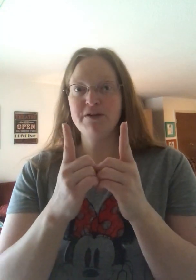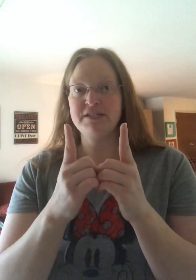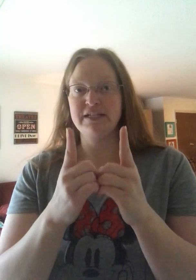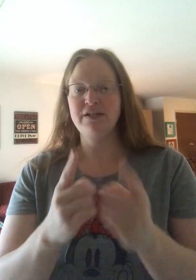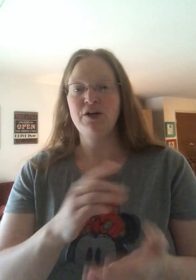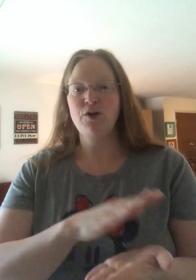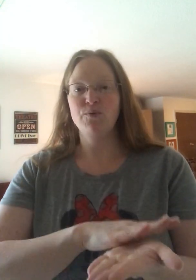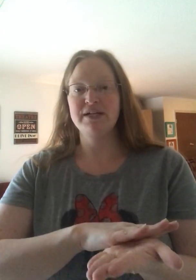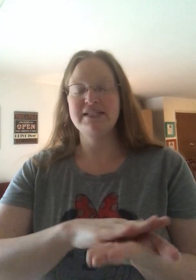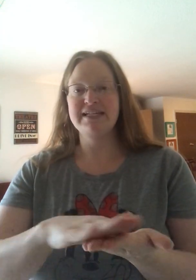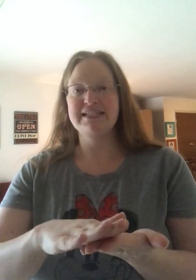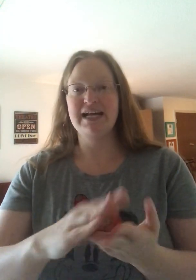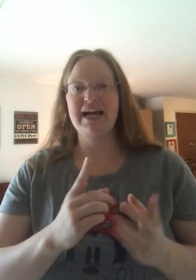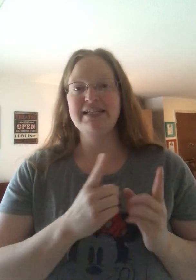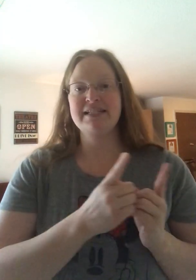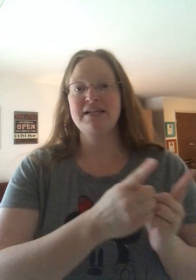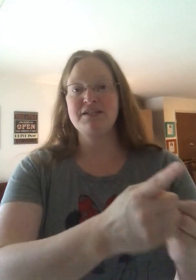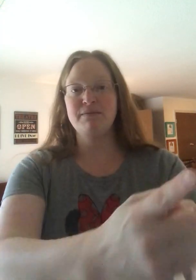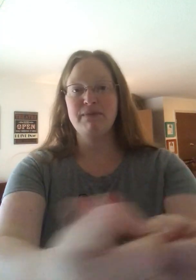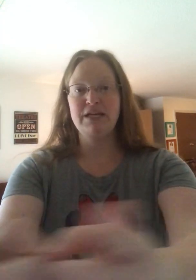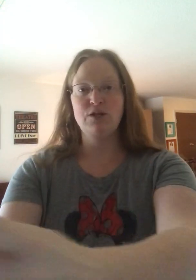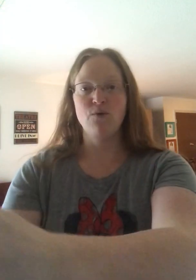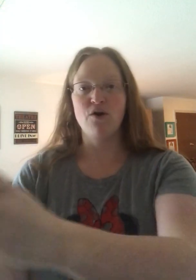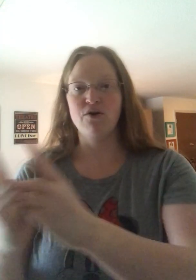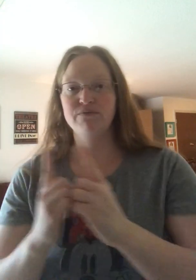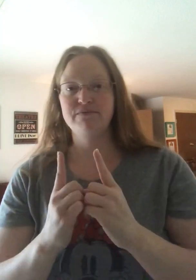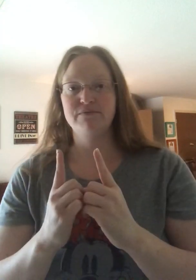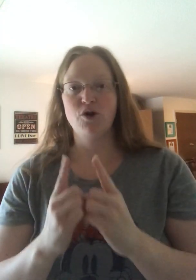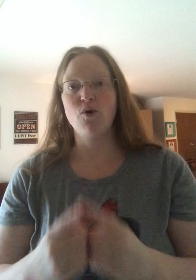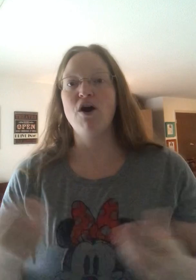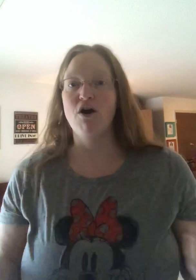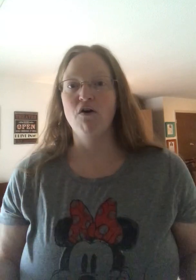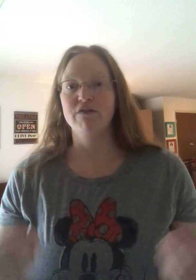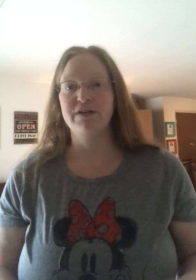person, we're going to say it's nice to meet you all, or all of you.